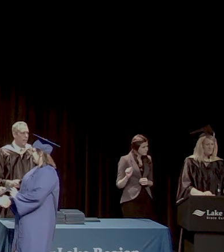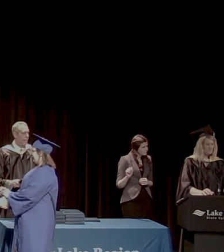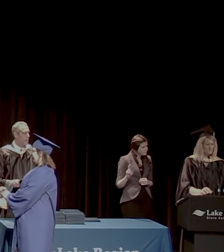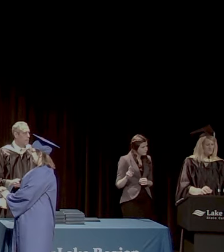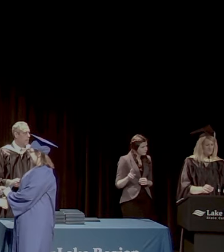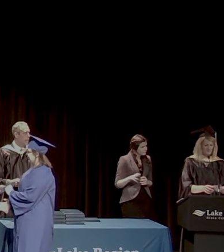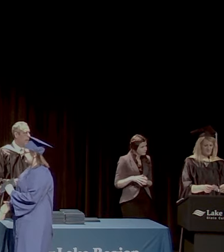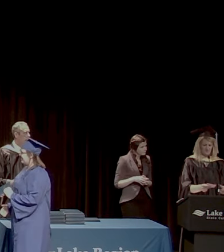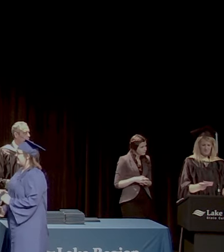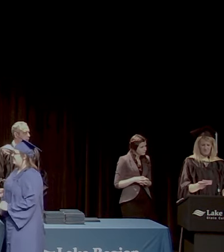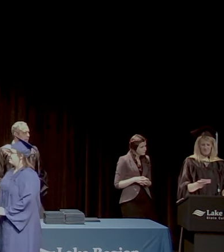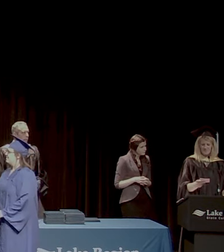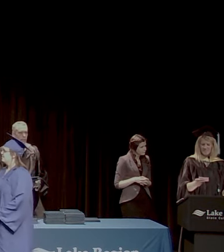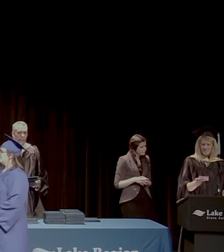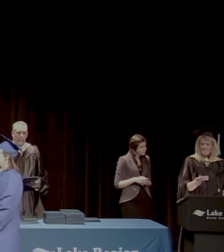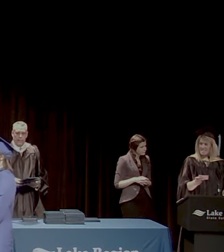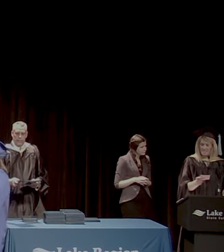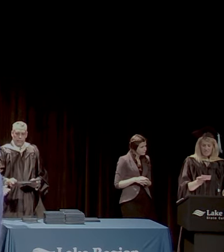Arts.